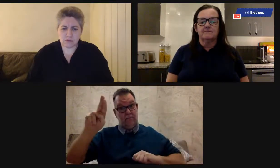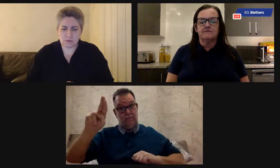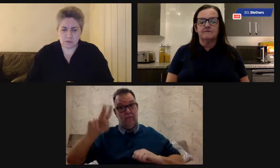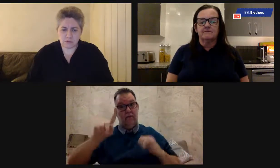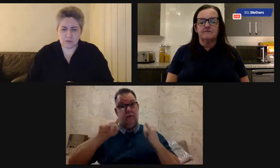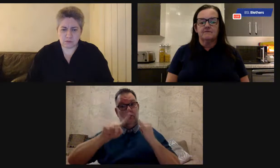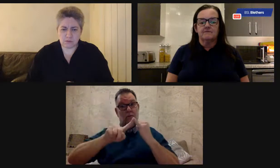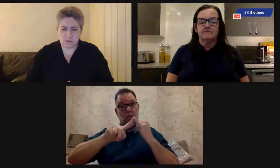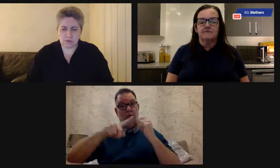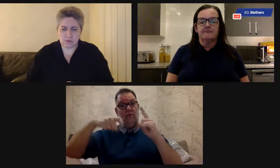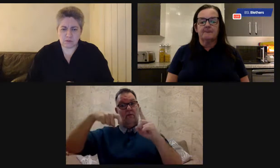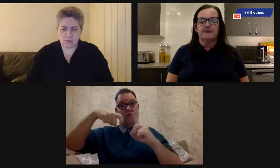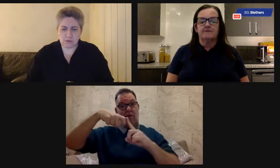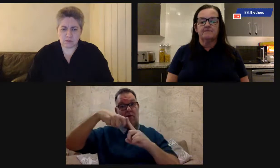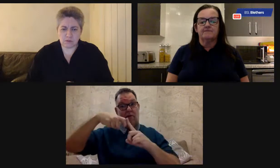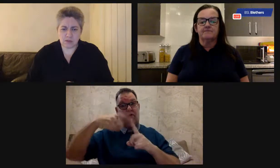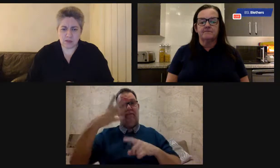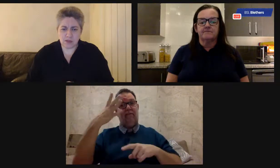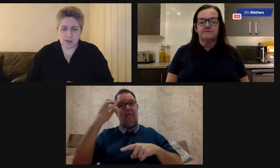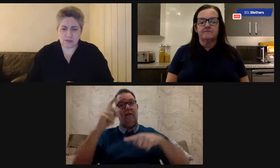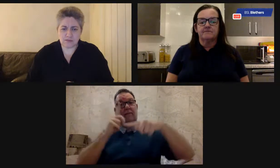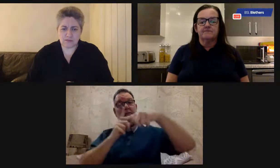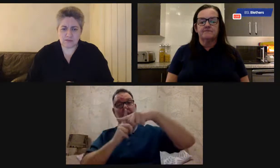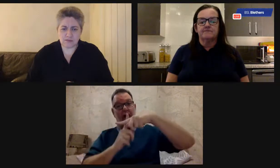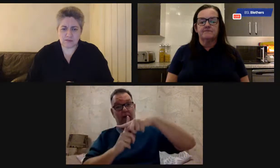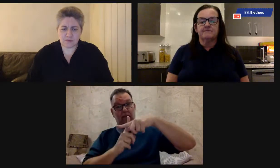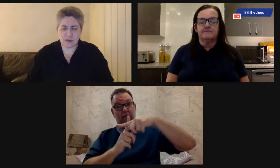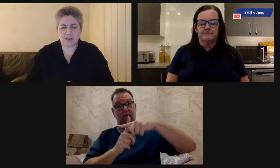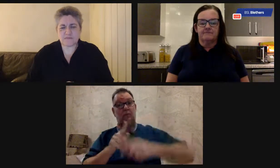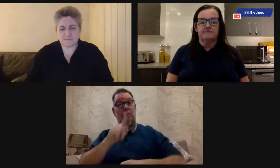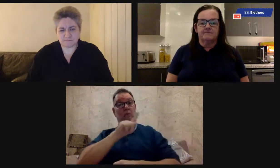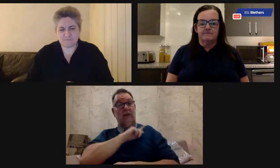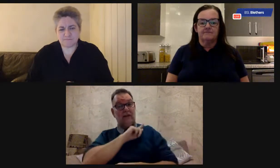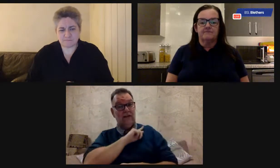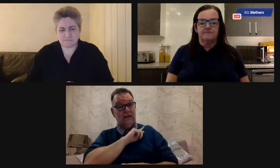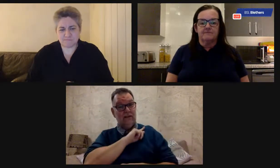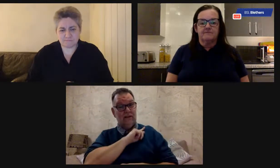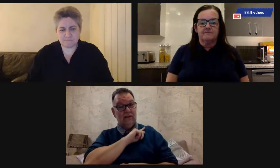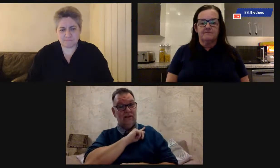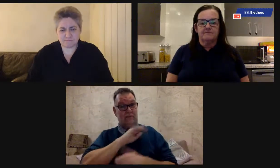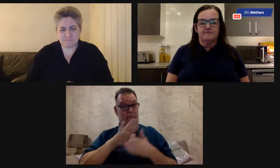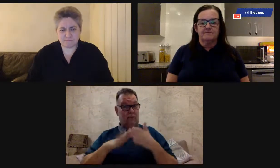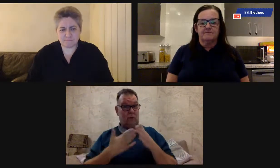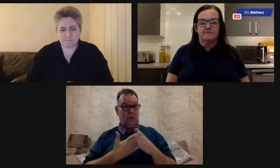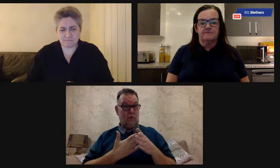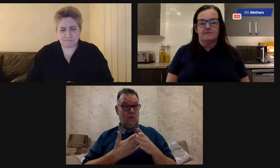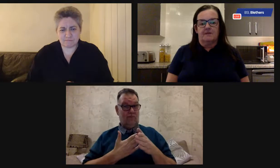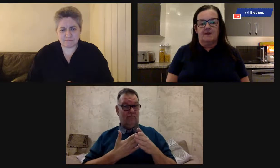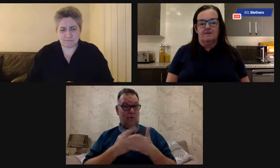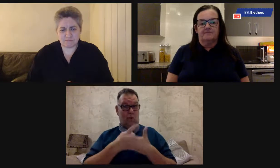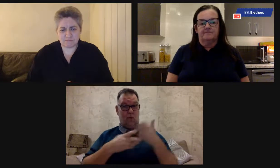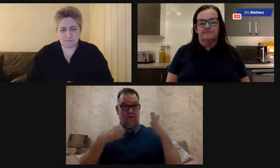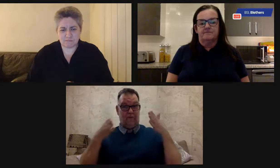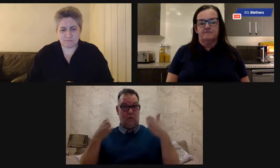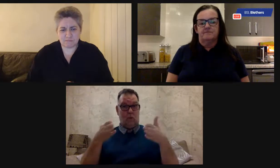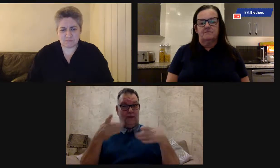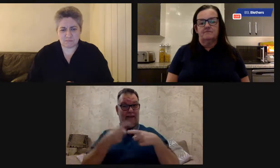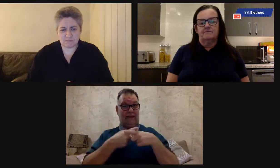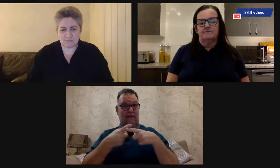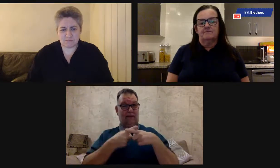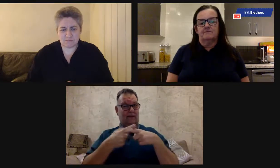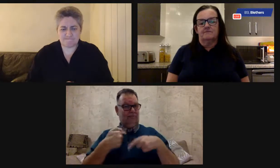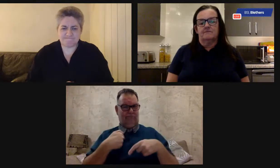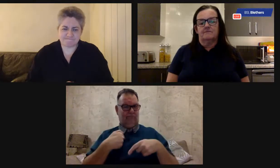we decided to change the name, and we changed it to UK 50 plus. And the reason for that, quite simply,